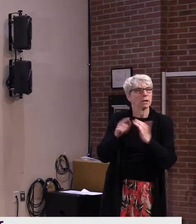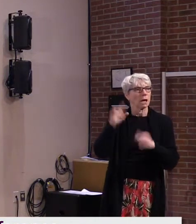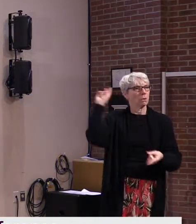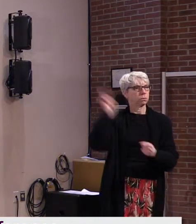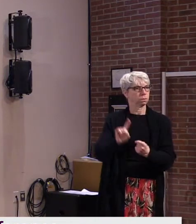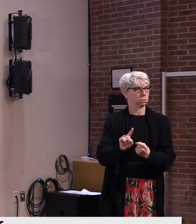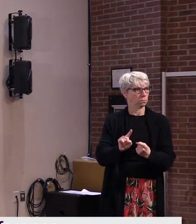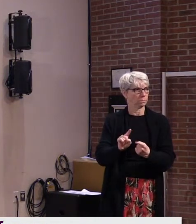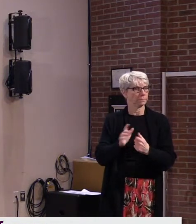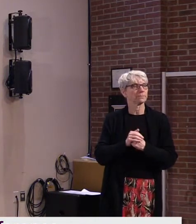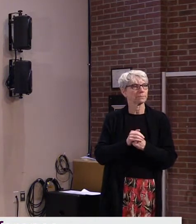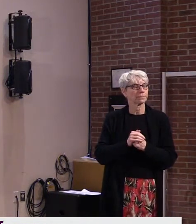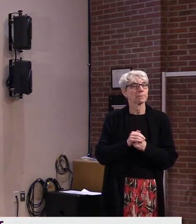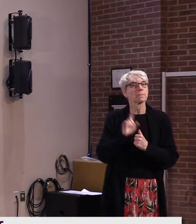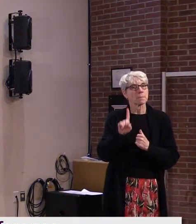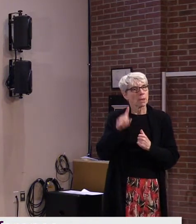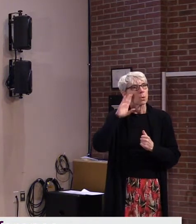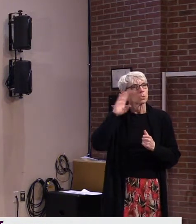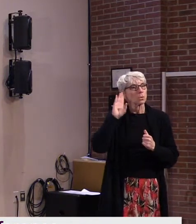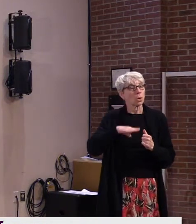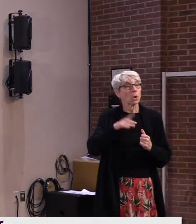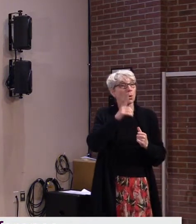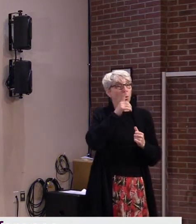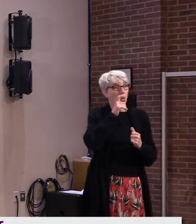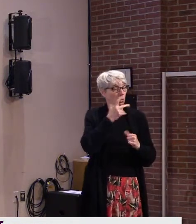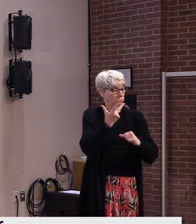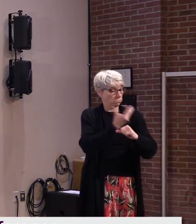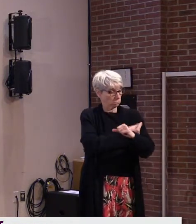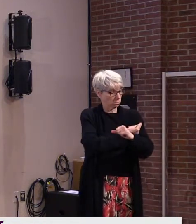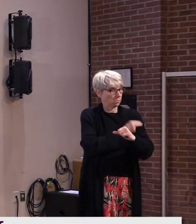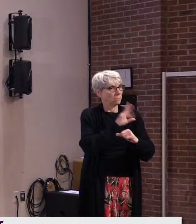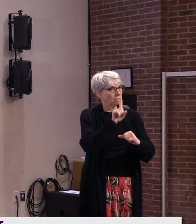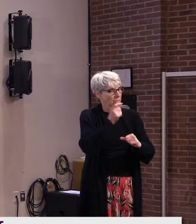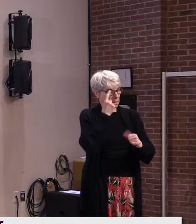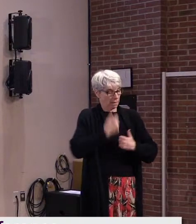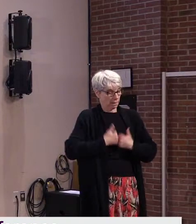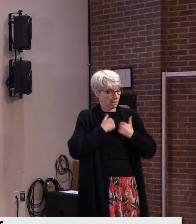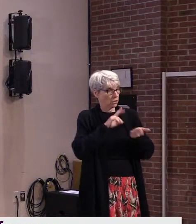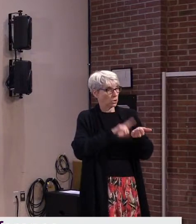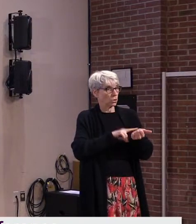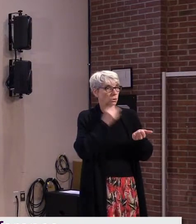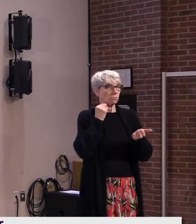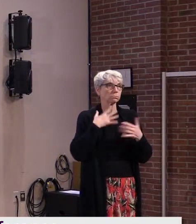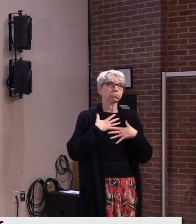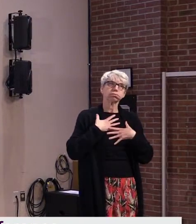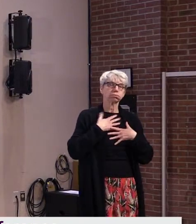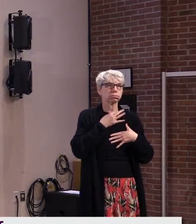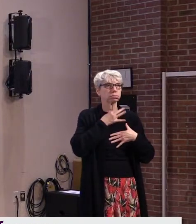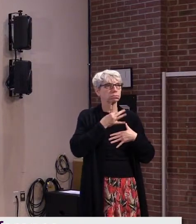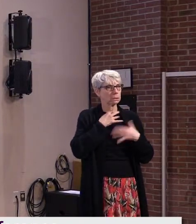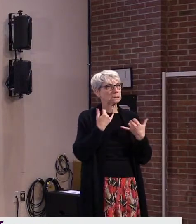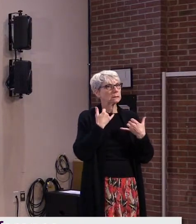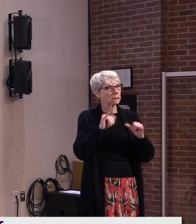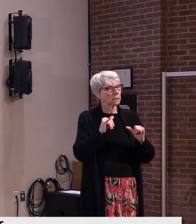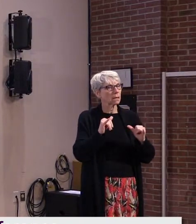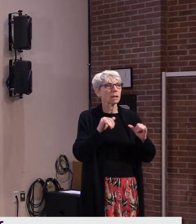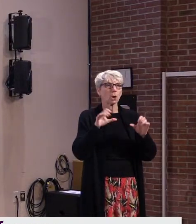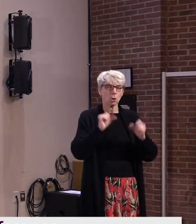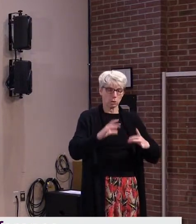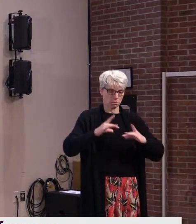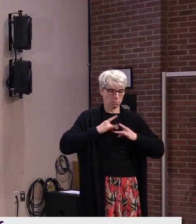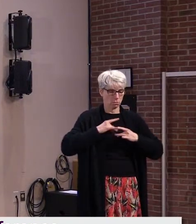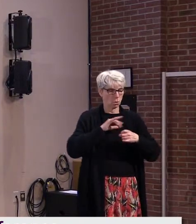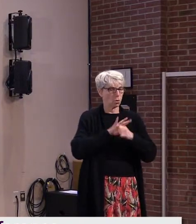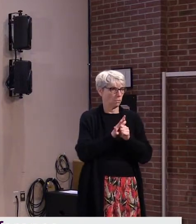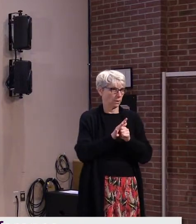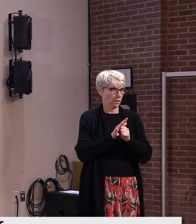However, we do know that even people who are vaccinated in these facilities are still vulnerable to COVID-19, especially